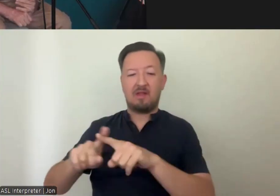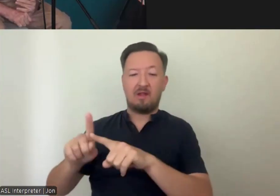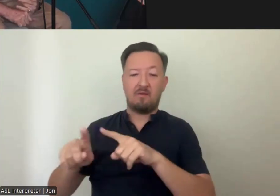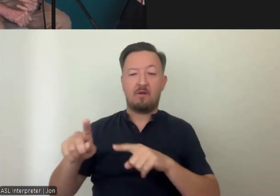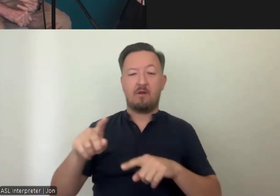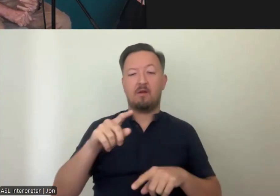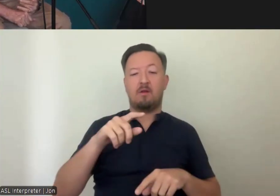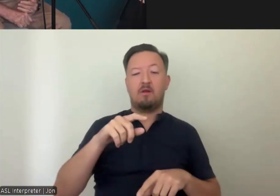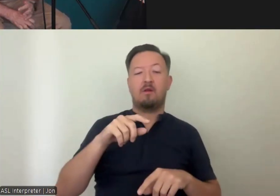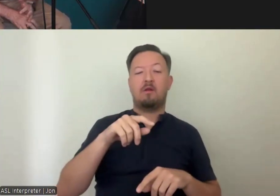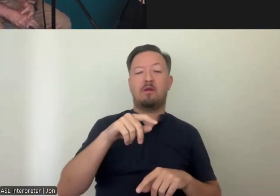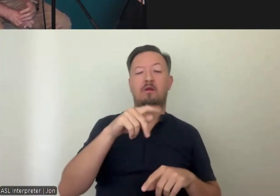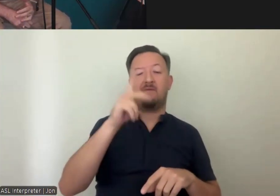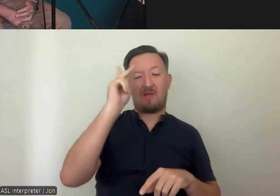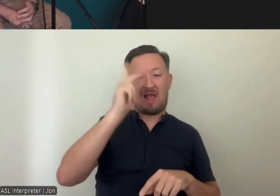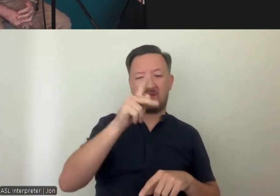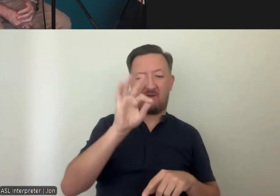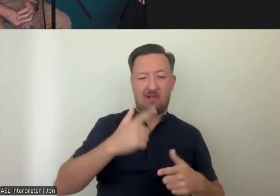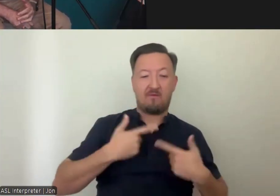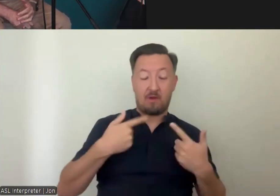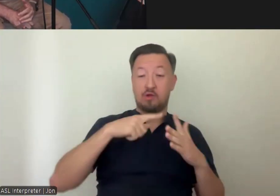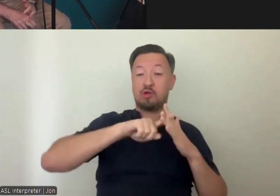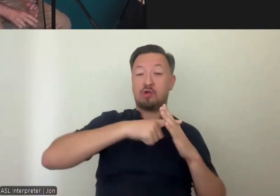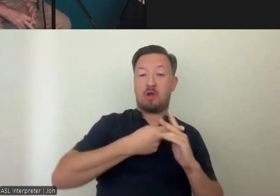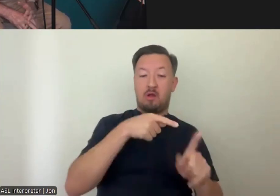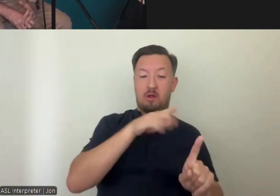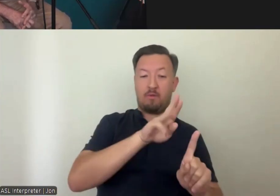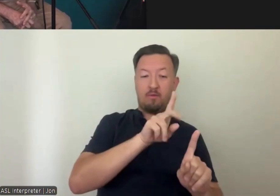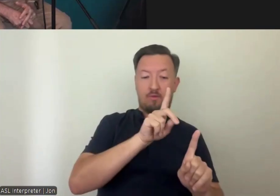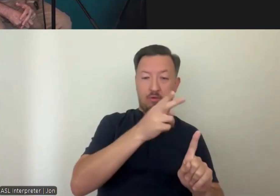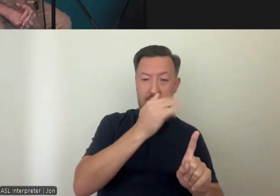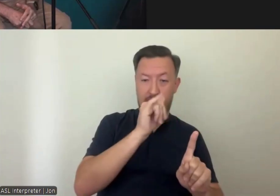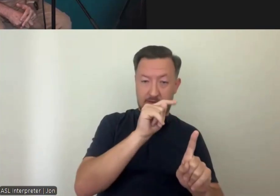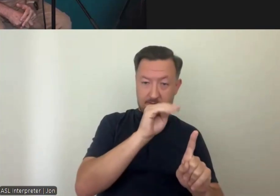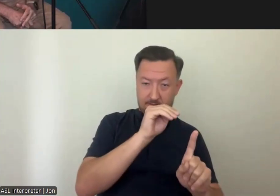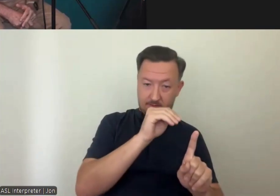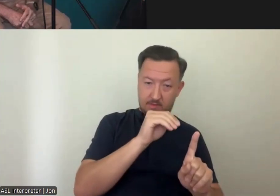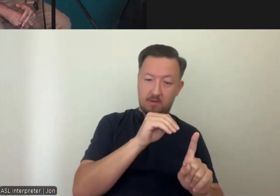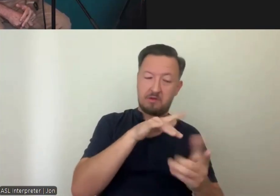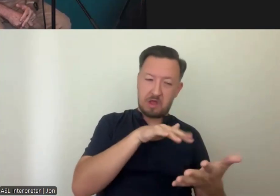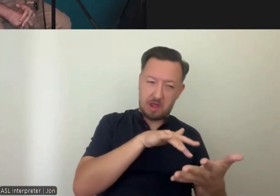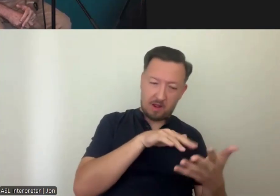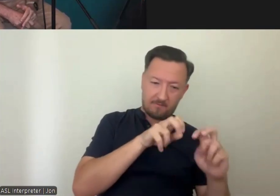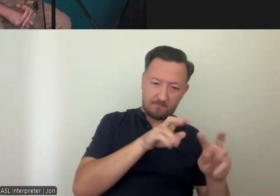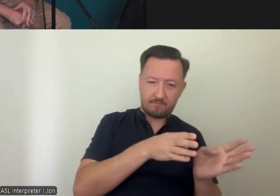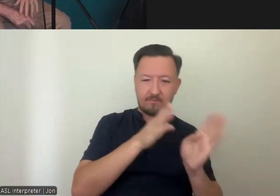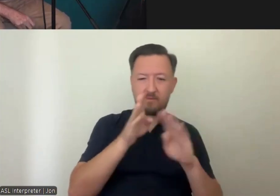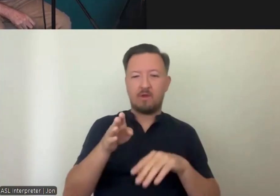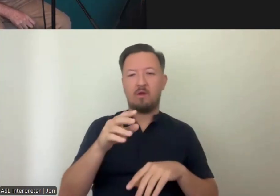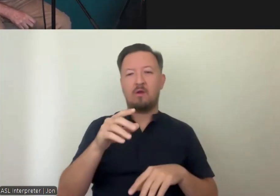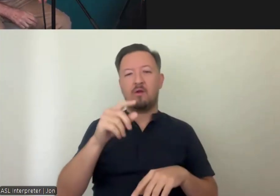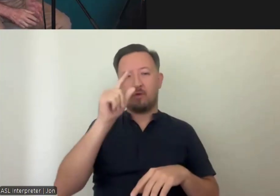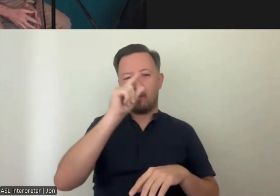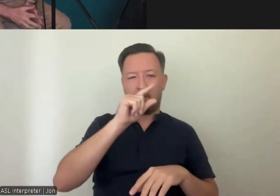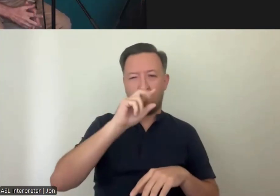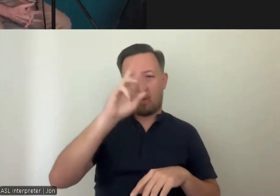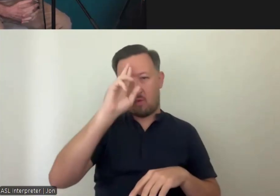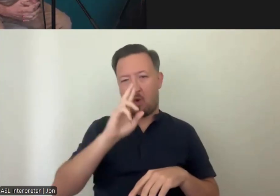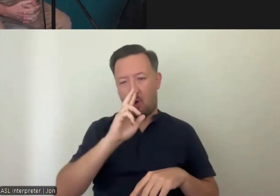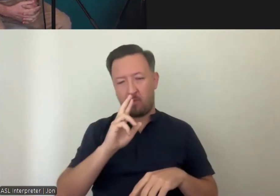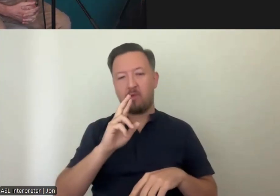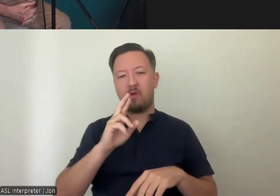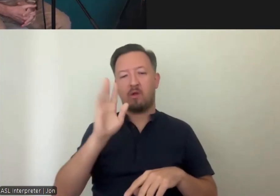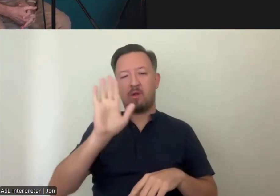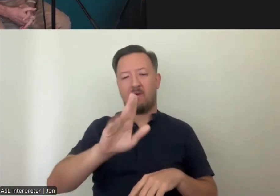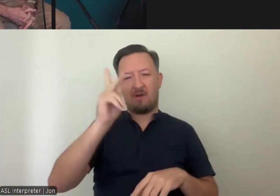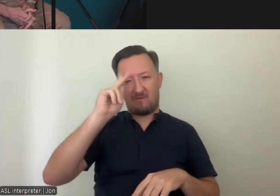I started with Buddhism. And then I moved on to some of the Greco-Roman philosophies, beginning with Aristotle